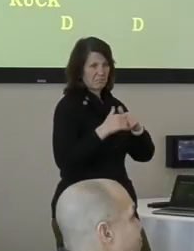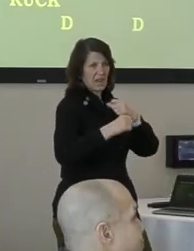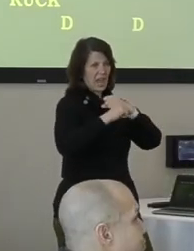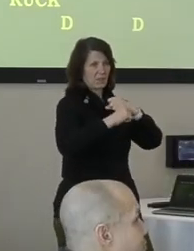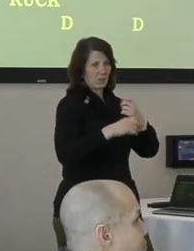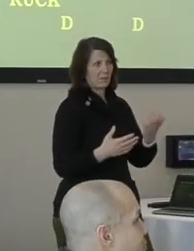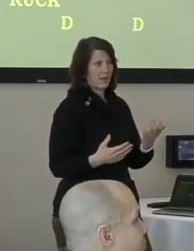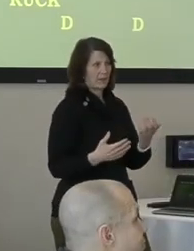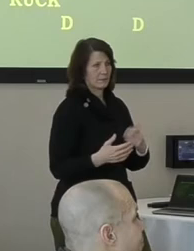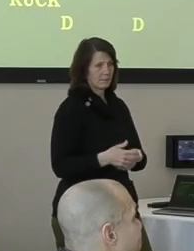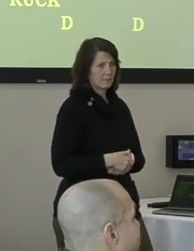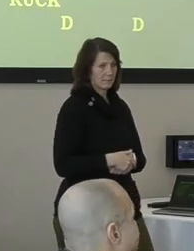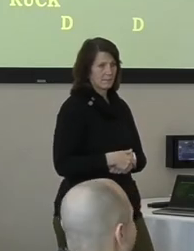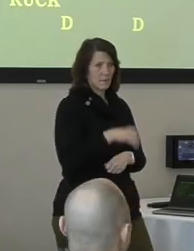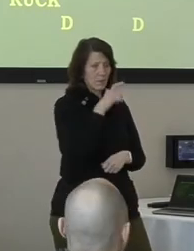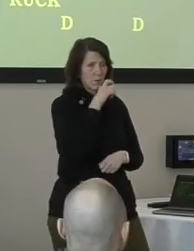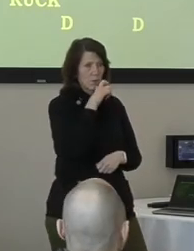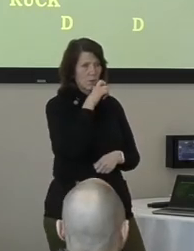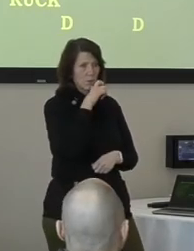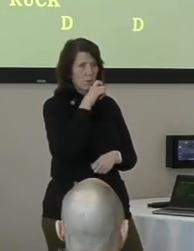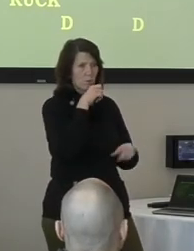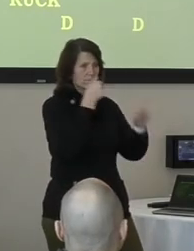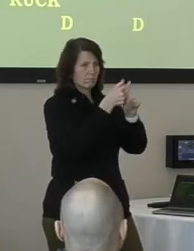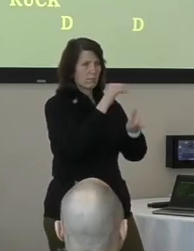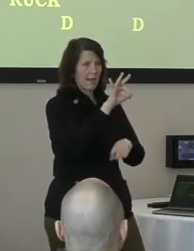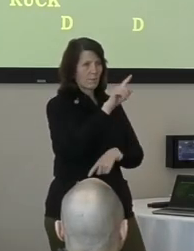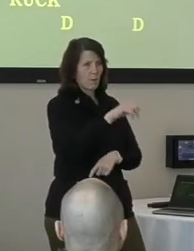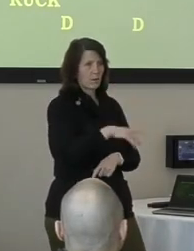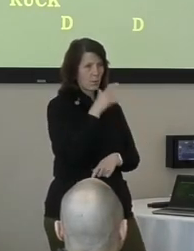Who goes, all right, who's taking F1?